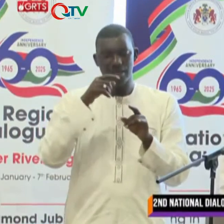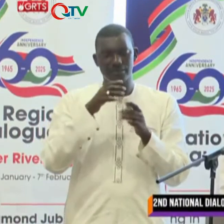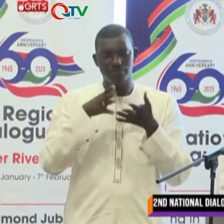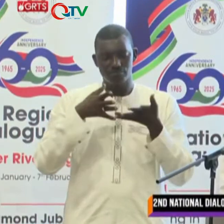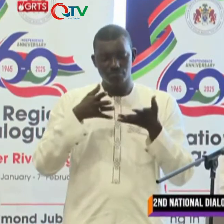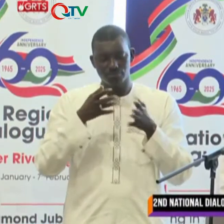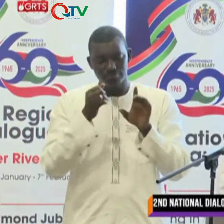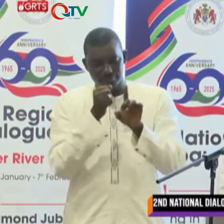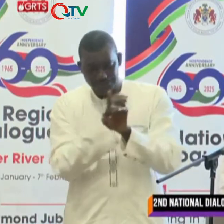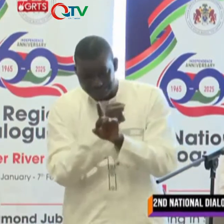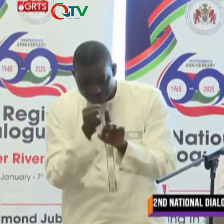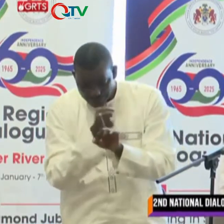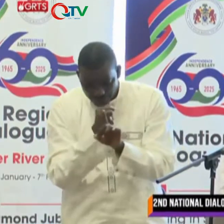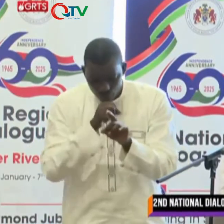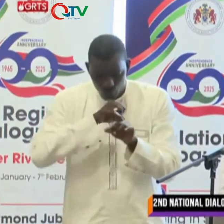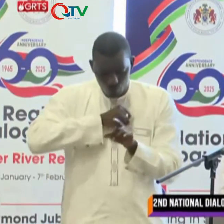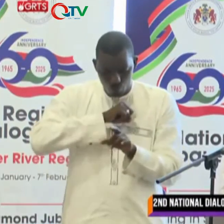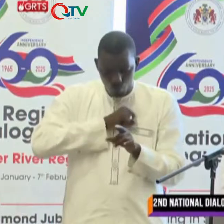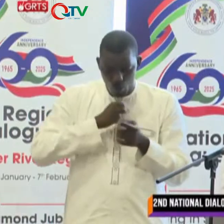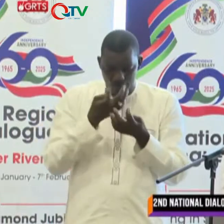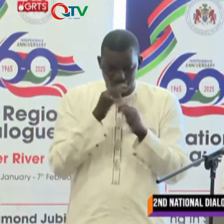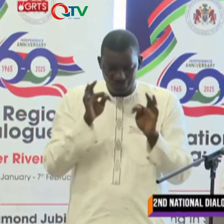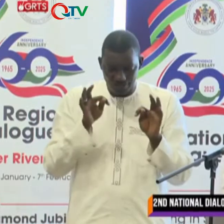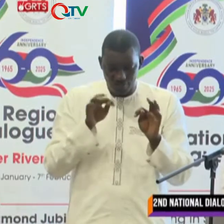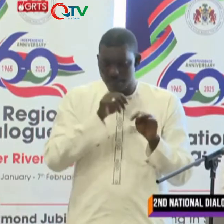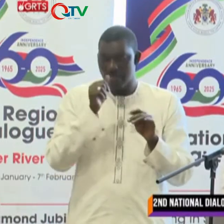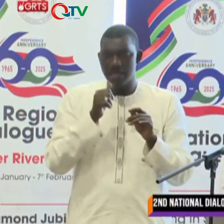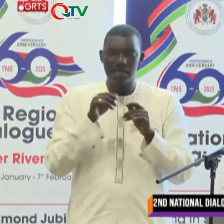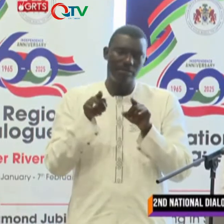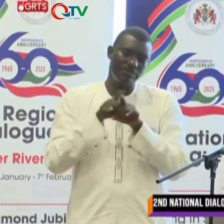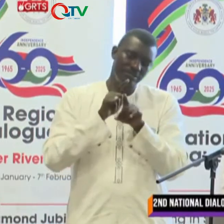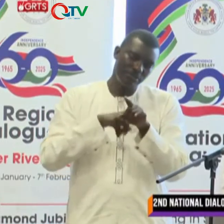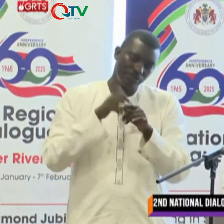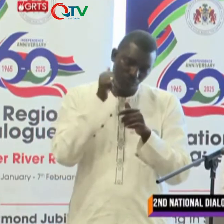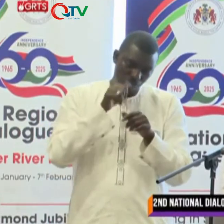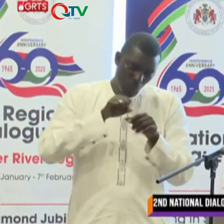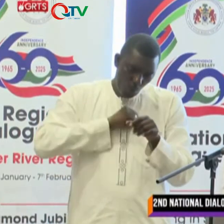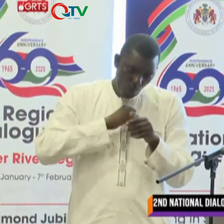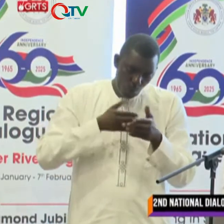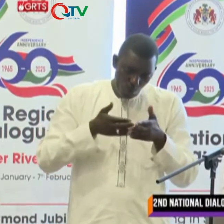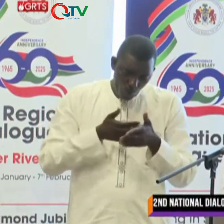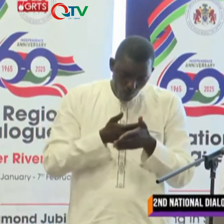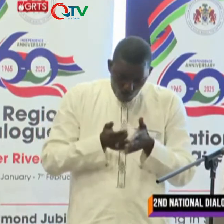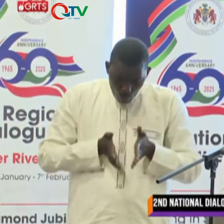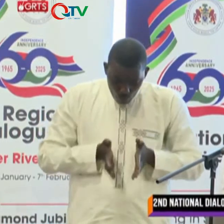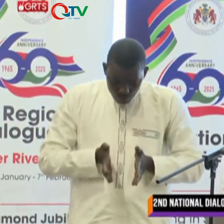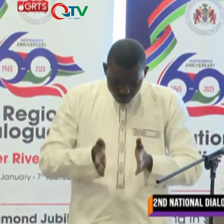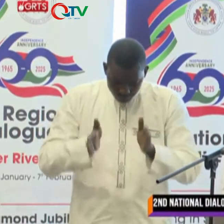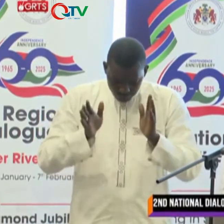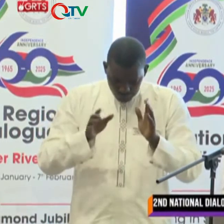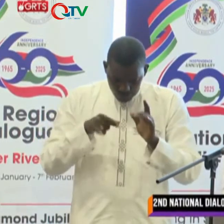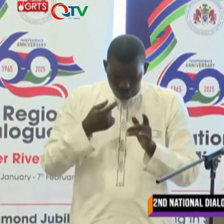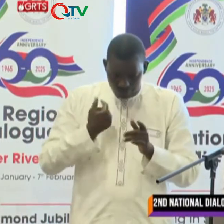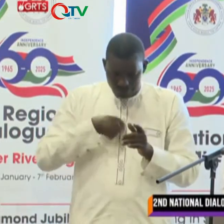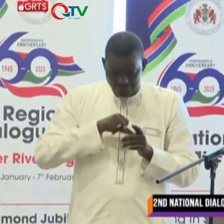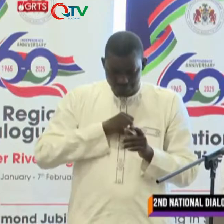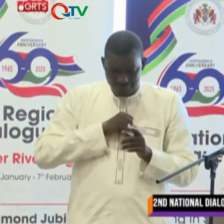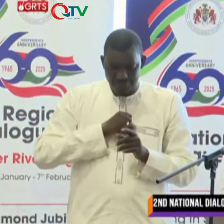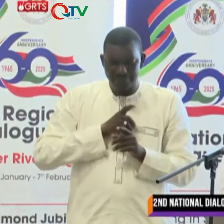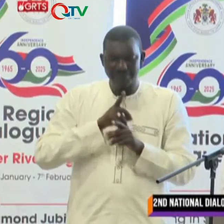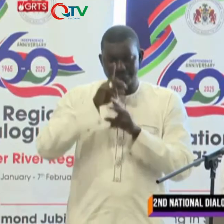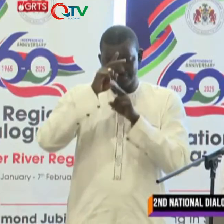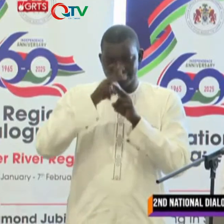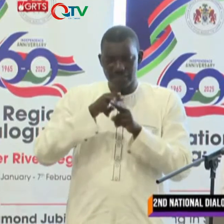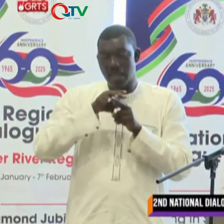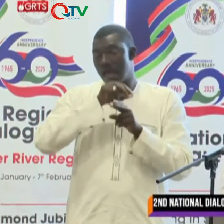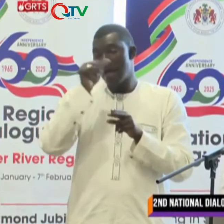ultimate guidance of their own freedom and to forge their own path towards the recognition of the inherent dignity and the